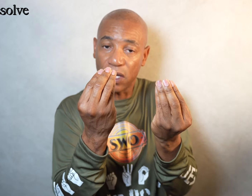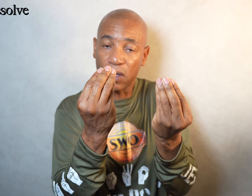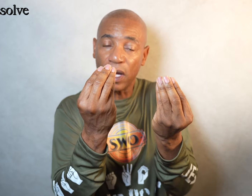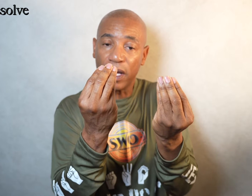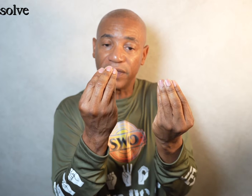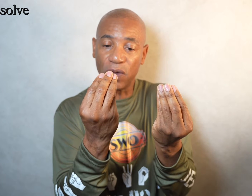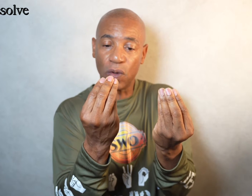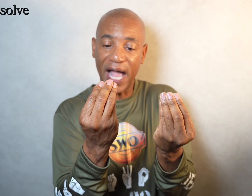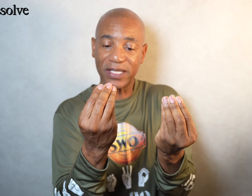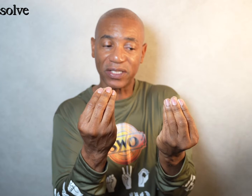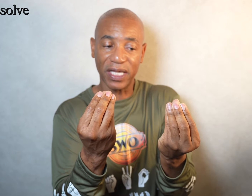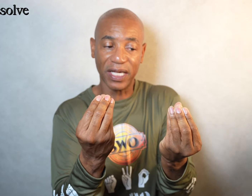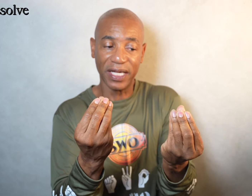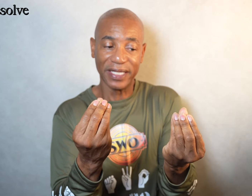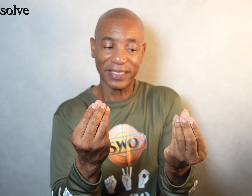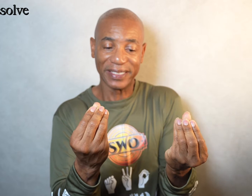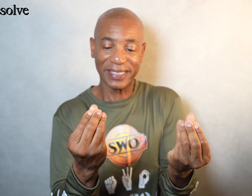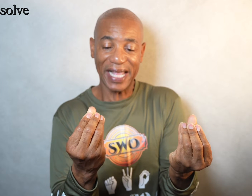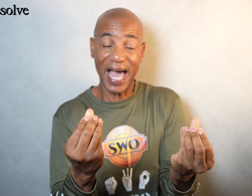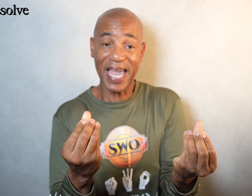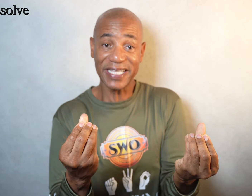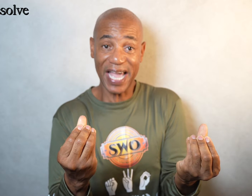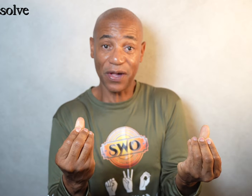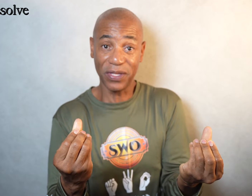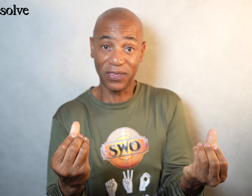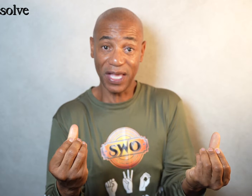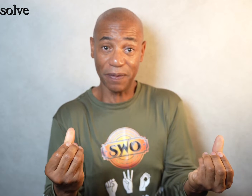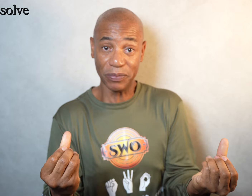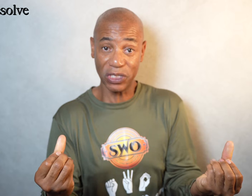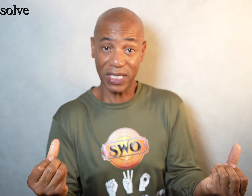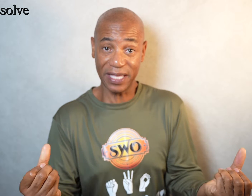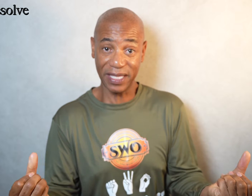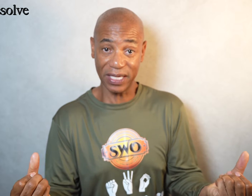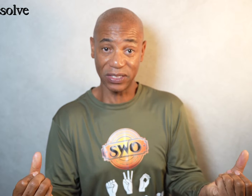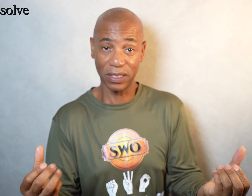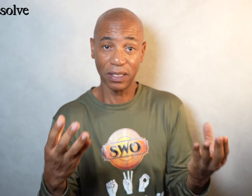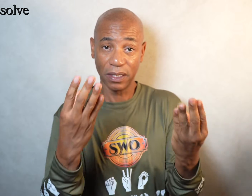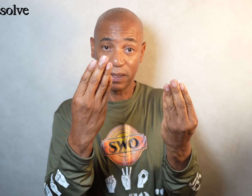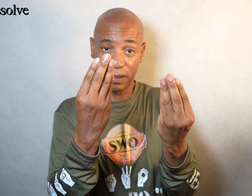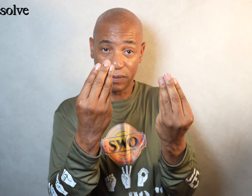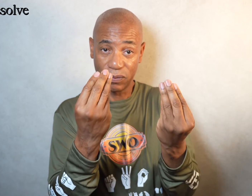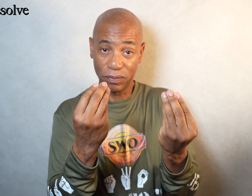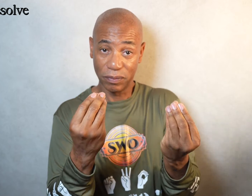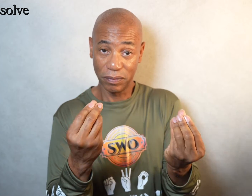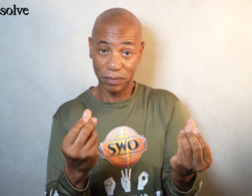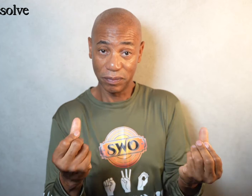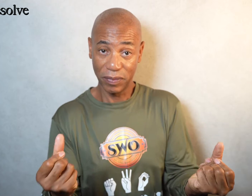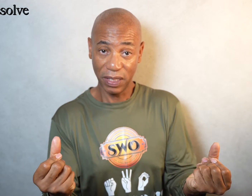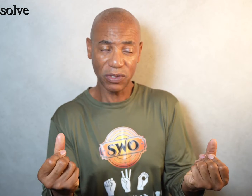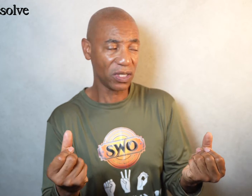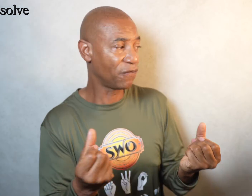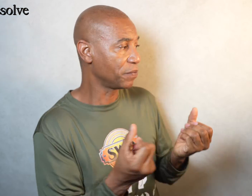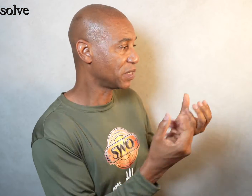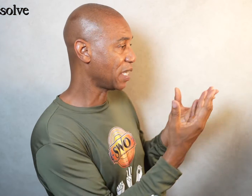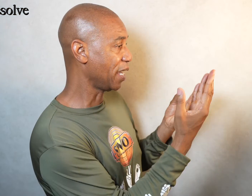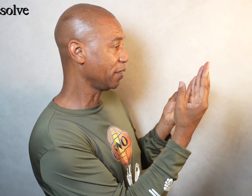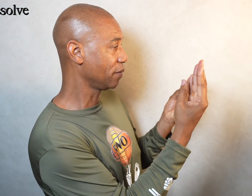here they will actually slide down the thumb just like this. Let me show you that from the side.